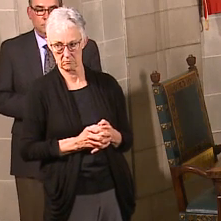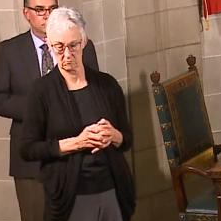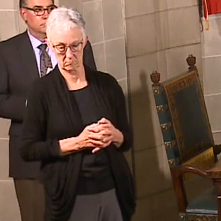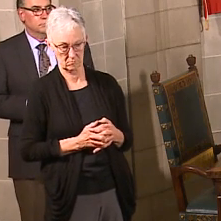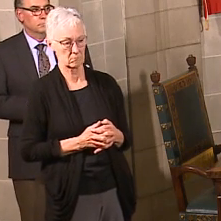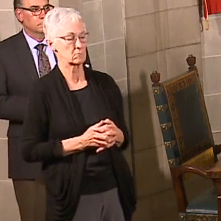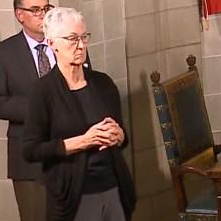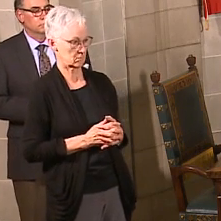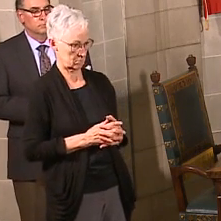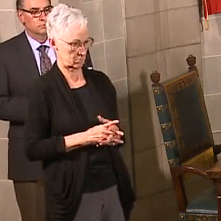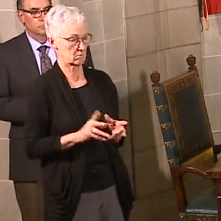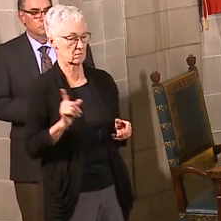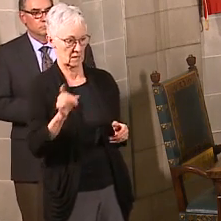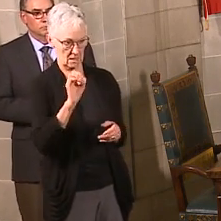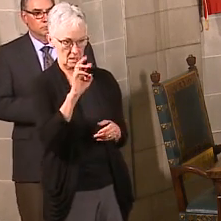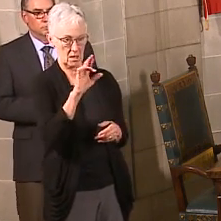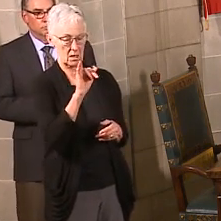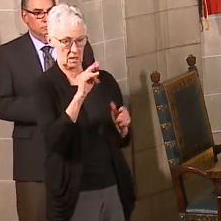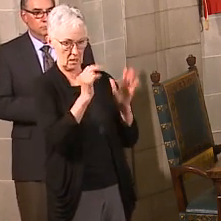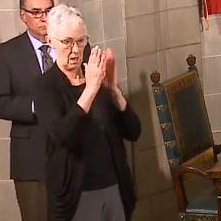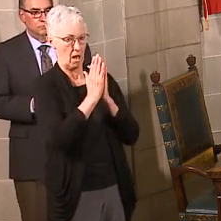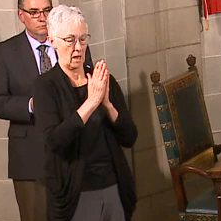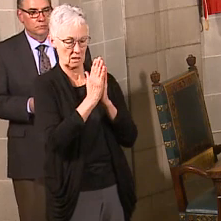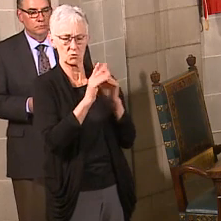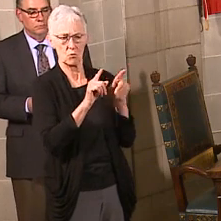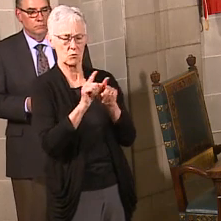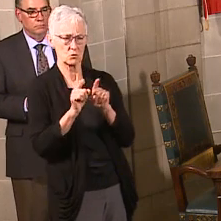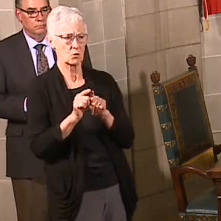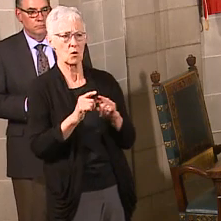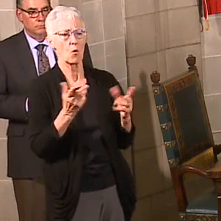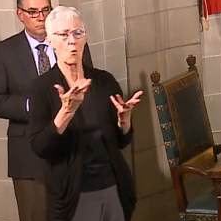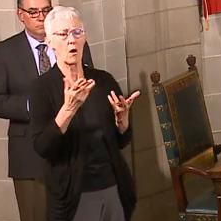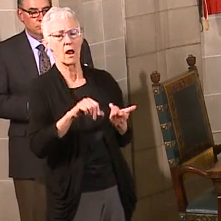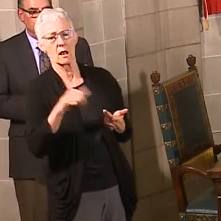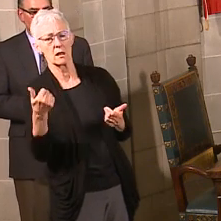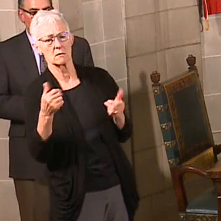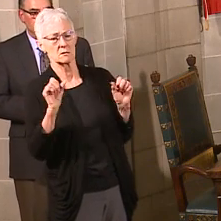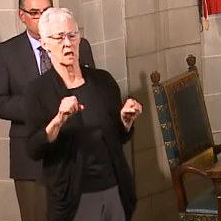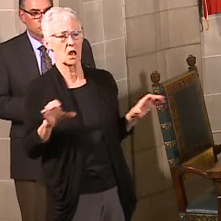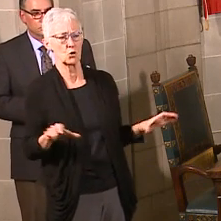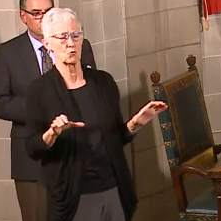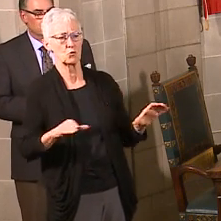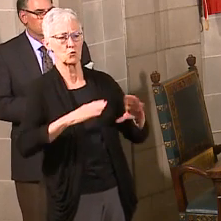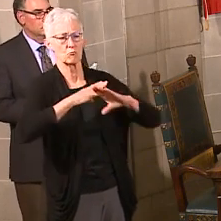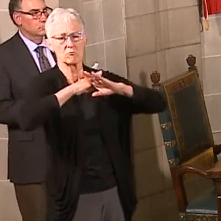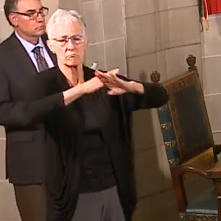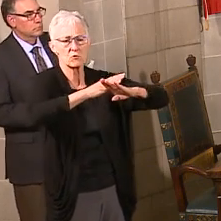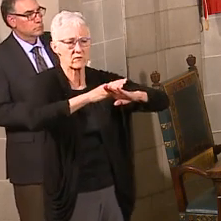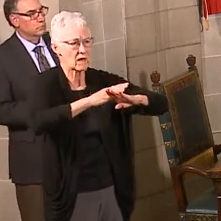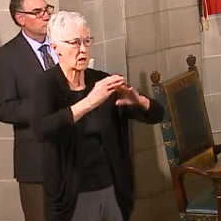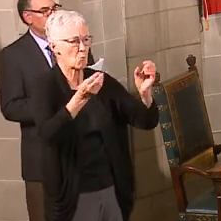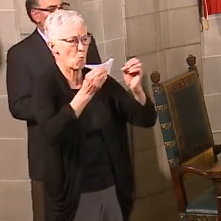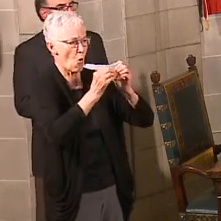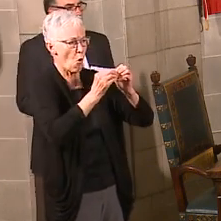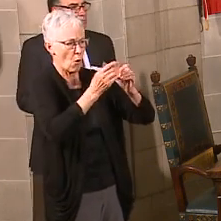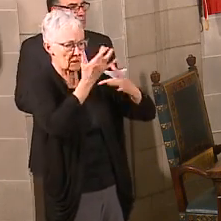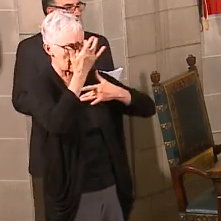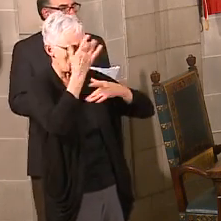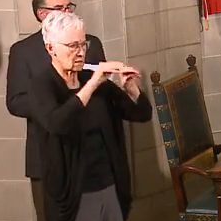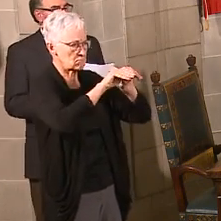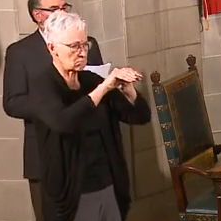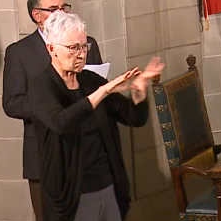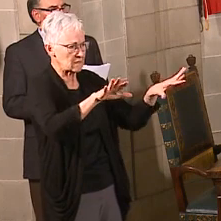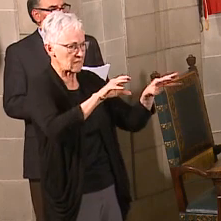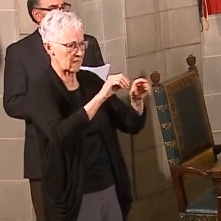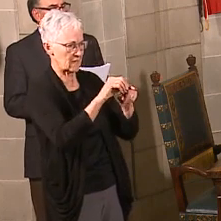further? So Aaron was also asking, what things can be done to be able to prevent more outbreaks before food production is